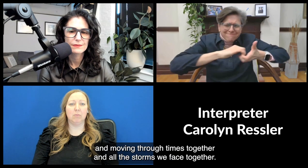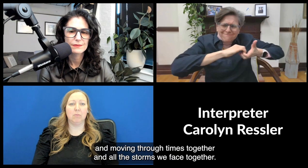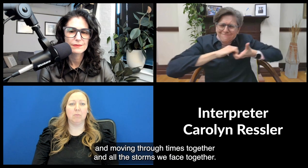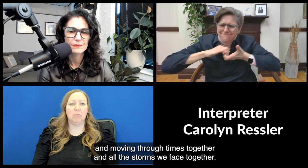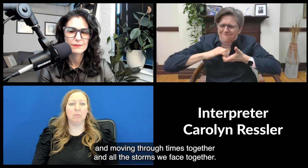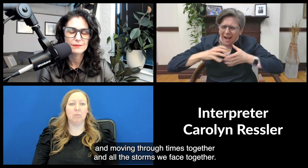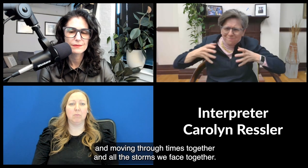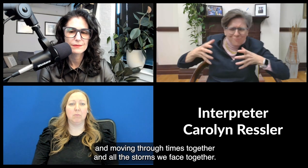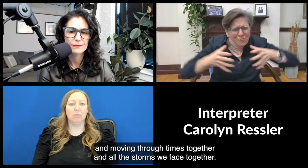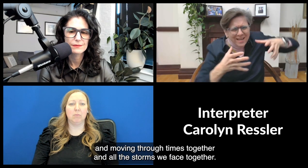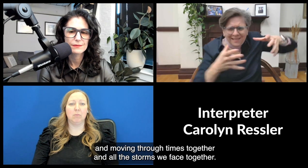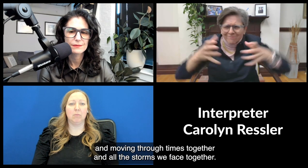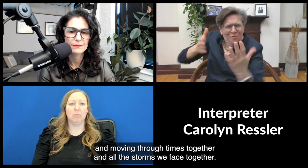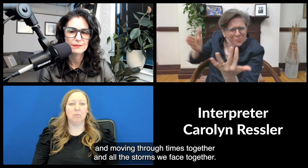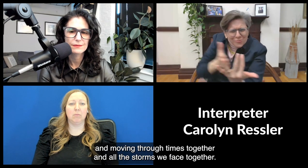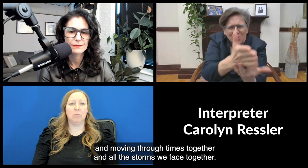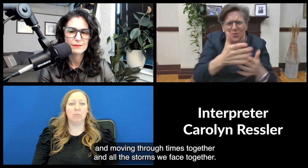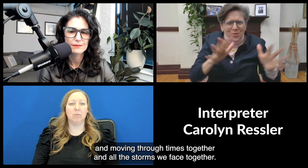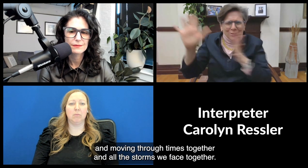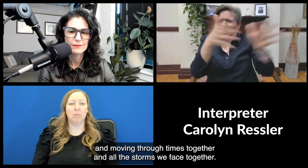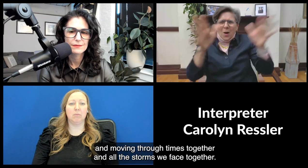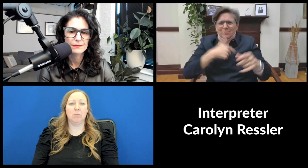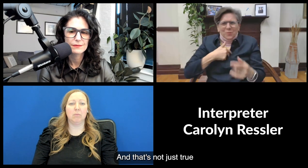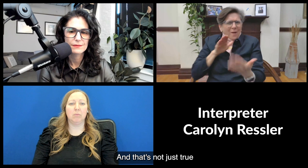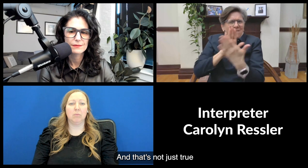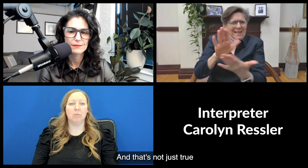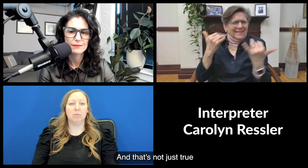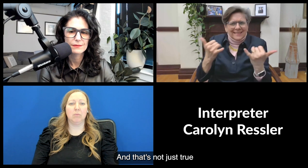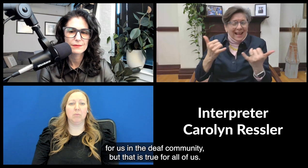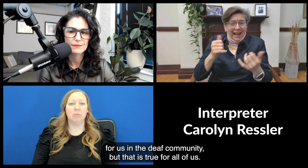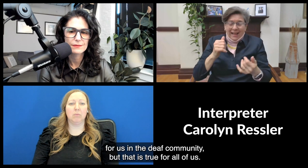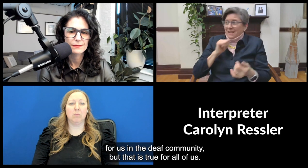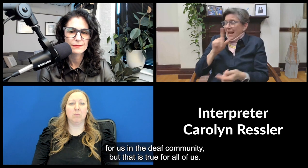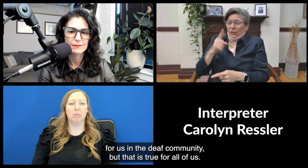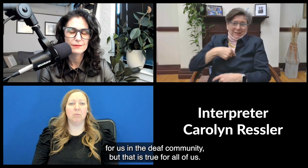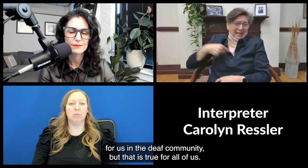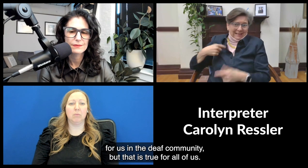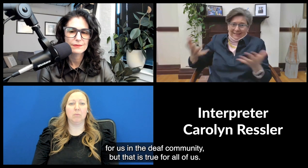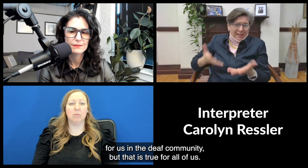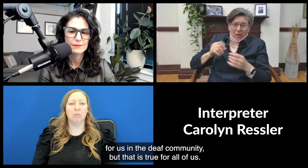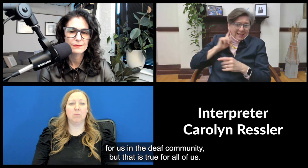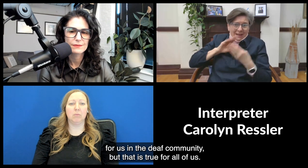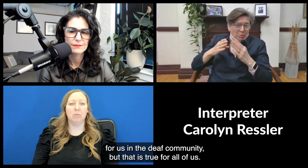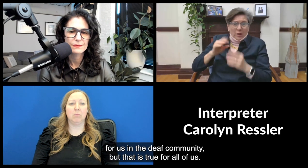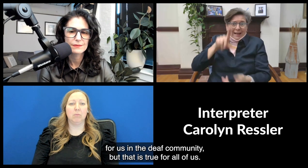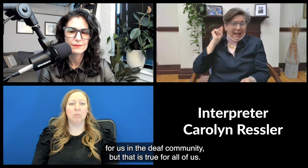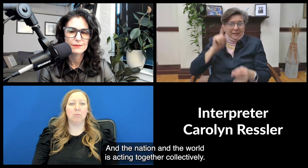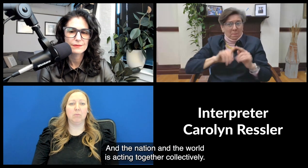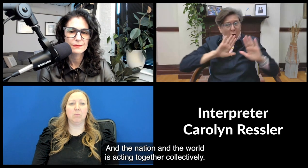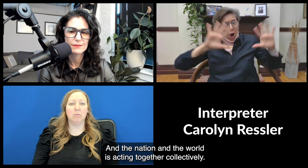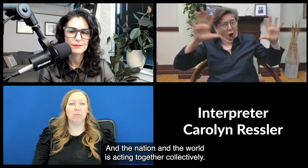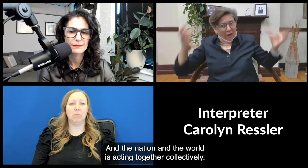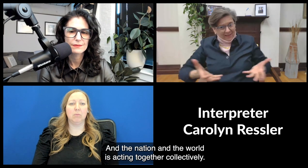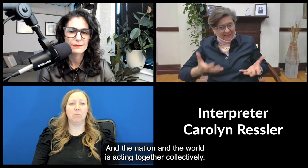Collectivism is the spirit of collaborating and working together and moving through times together and all the storms we face together. And that's not